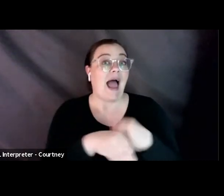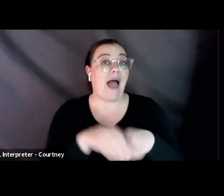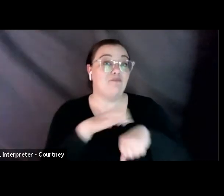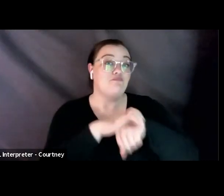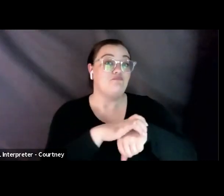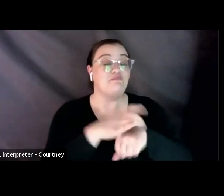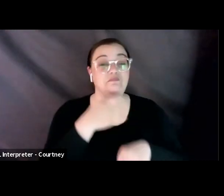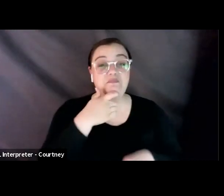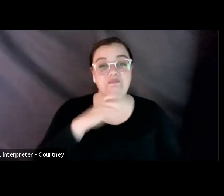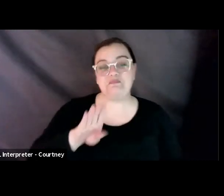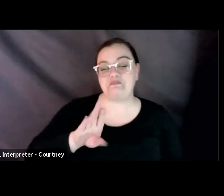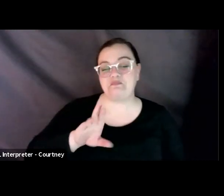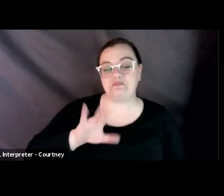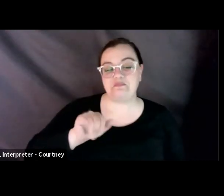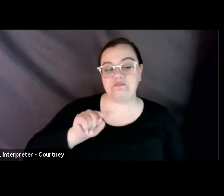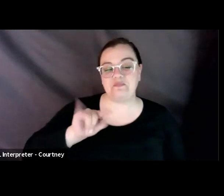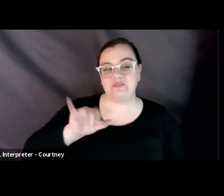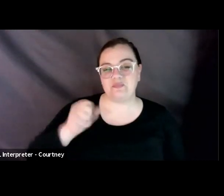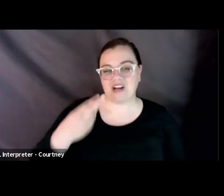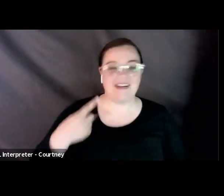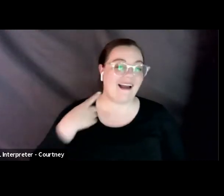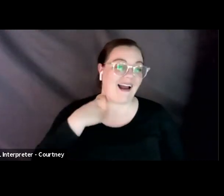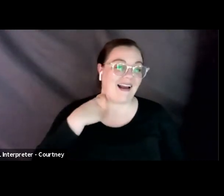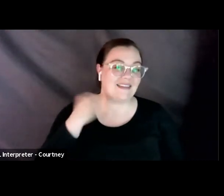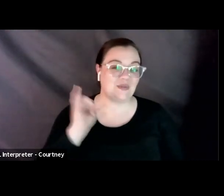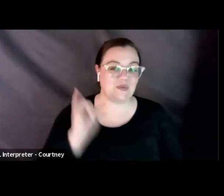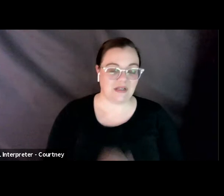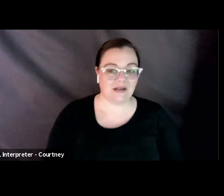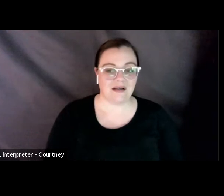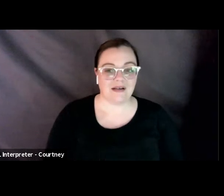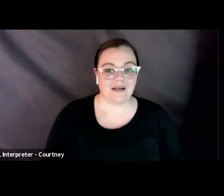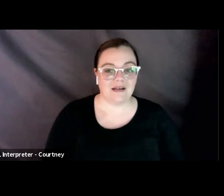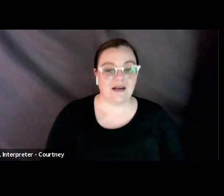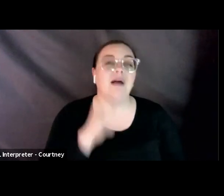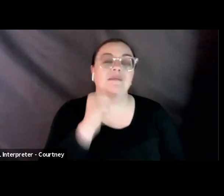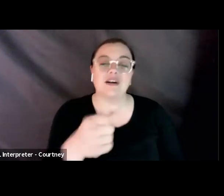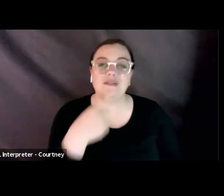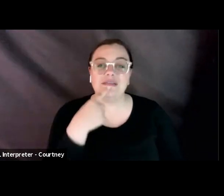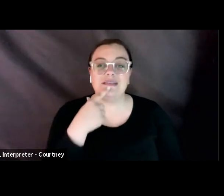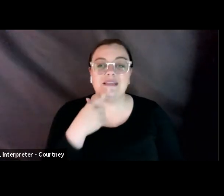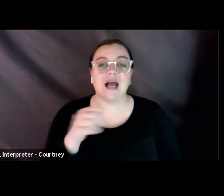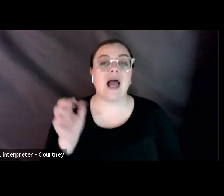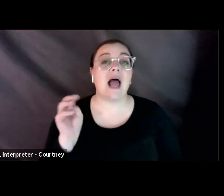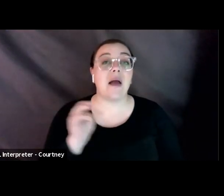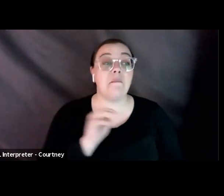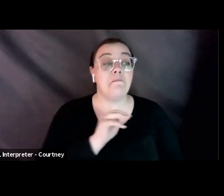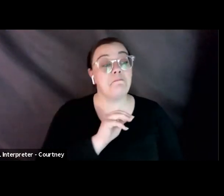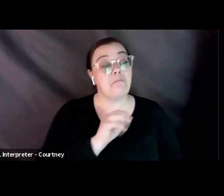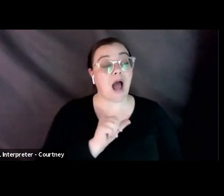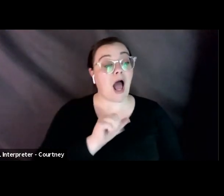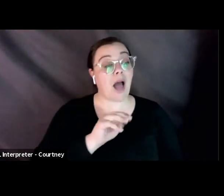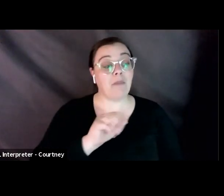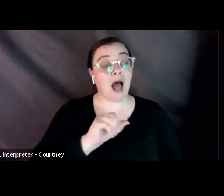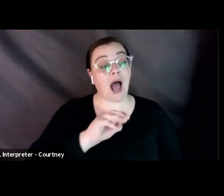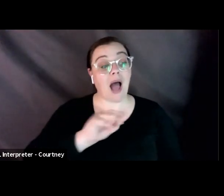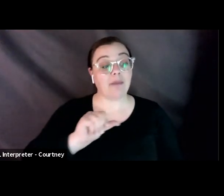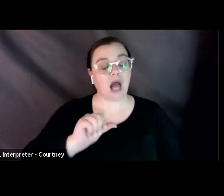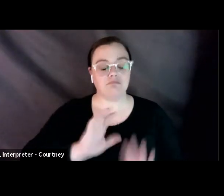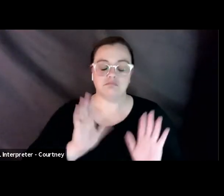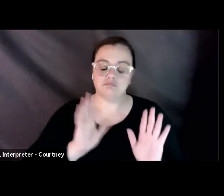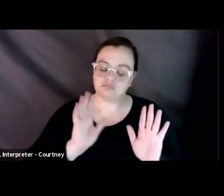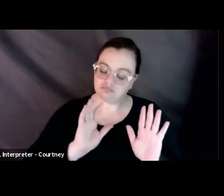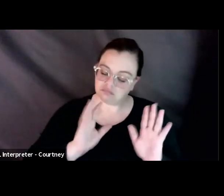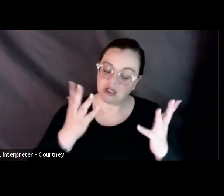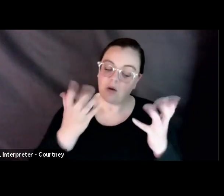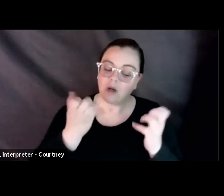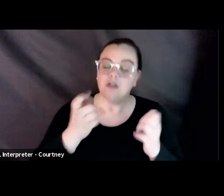ma, ma, ma, ma, ma, ma, because that's not mum, that's mom. So it's really, really important.